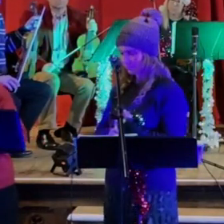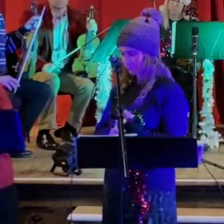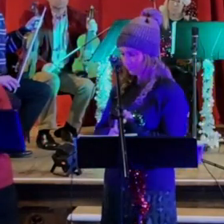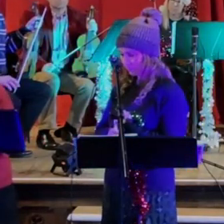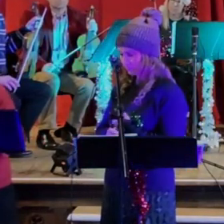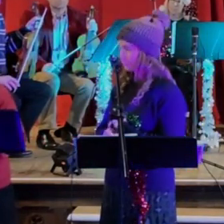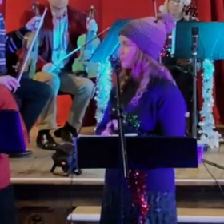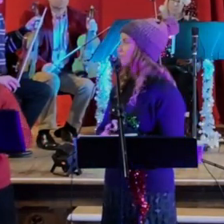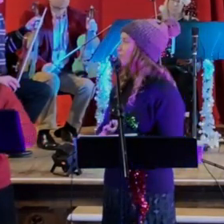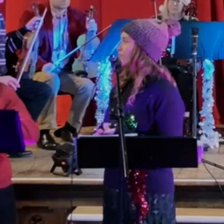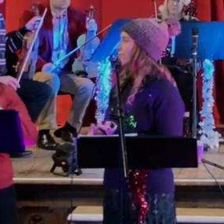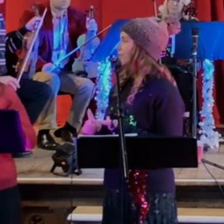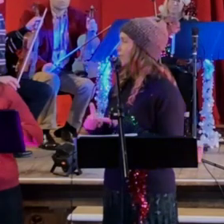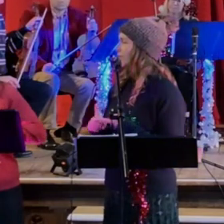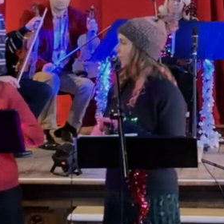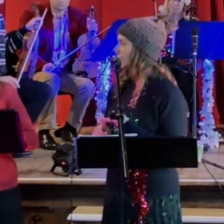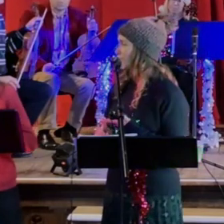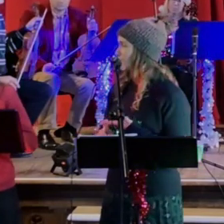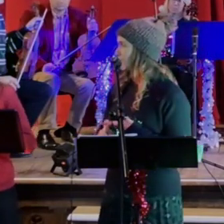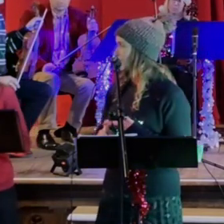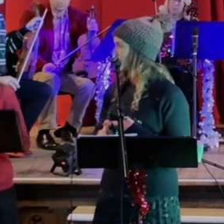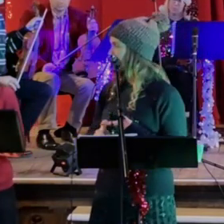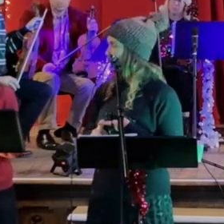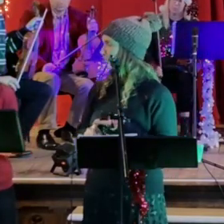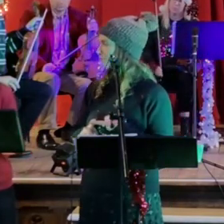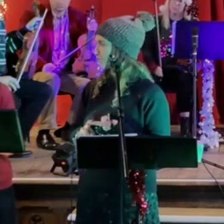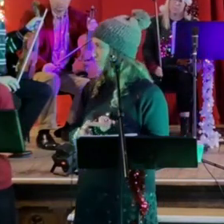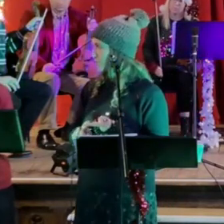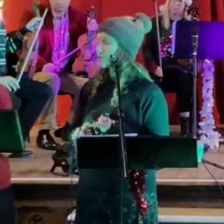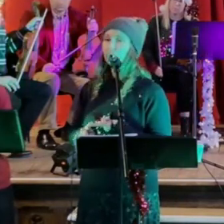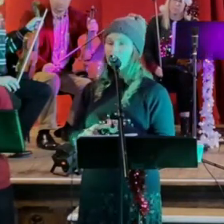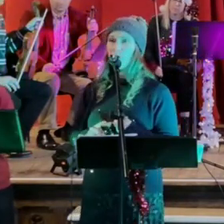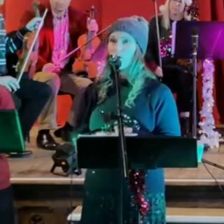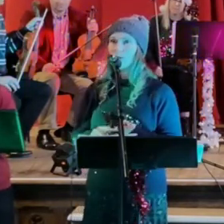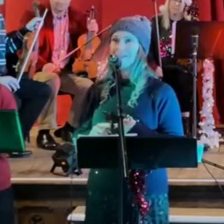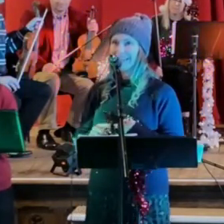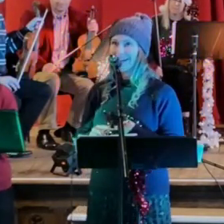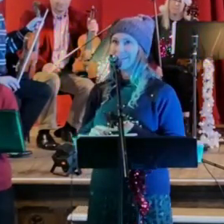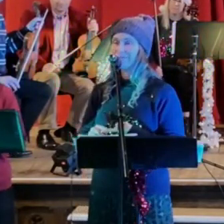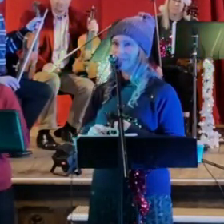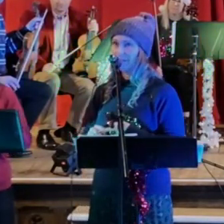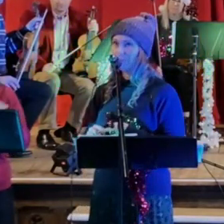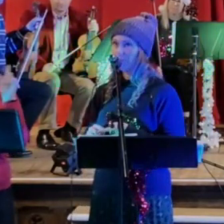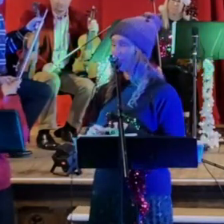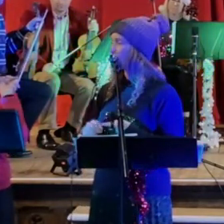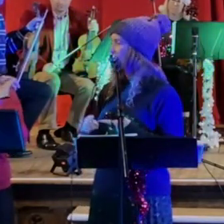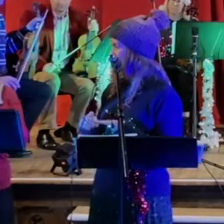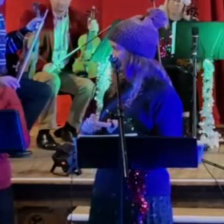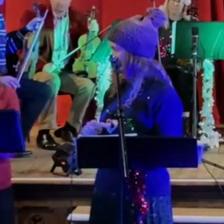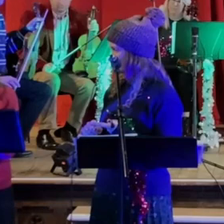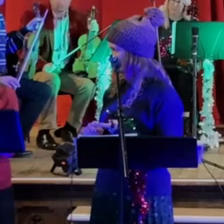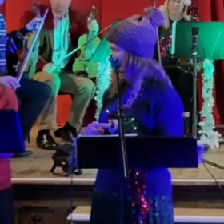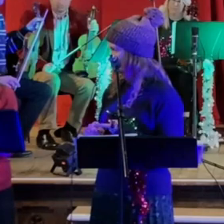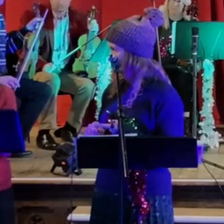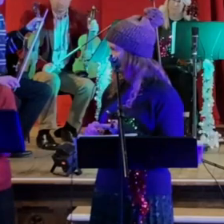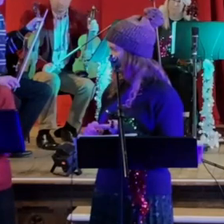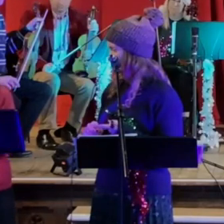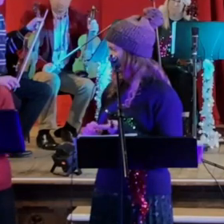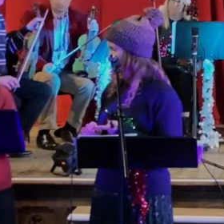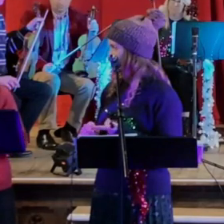of all. And then we're going to say, "We all like figgy pudding." We all like figgy pudding. So bring us some figgy pudding and